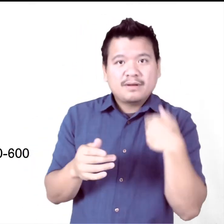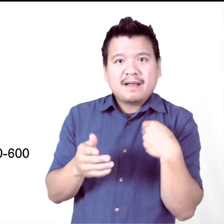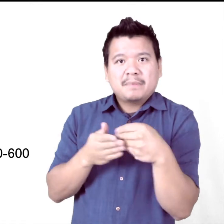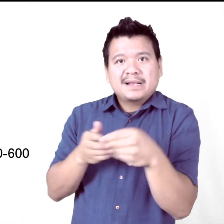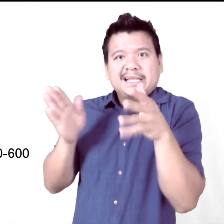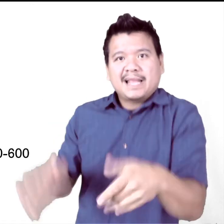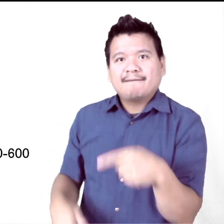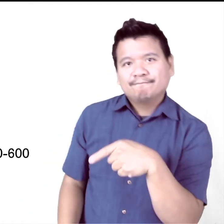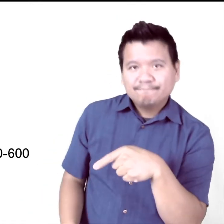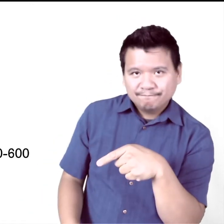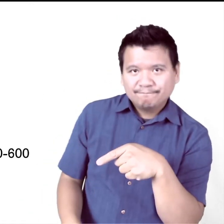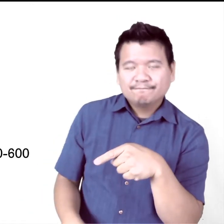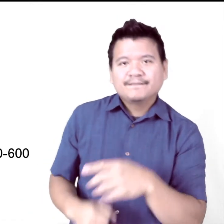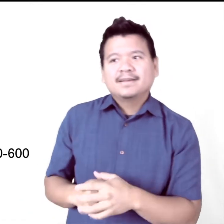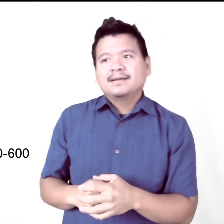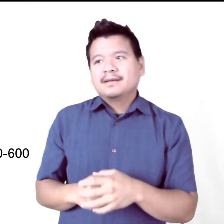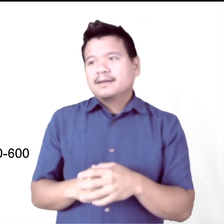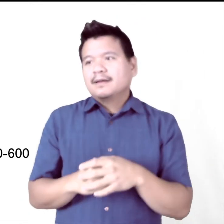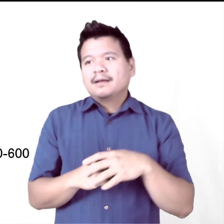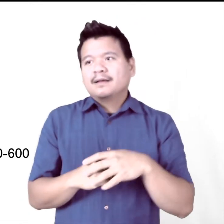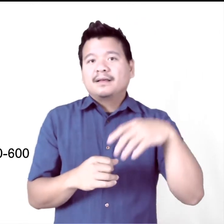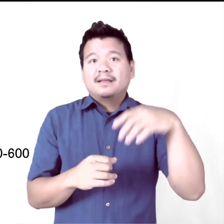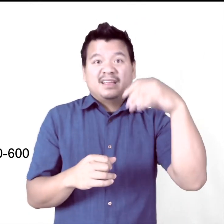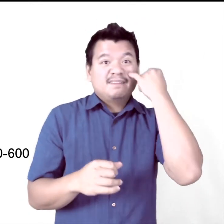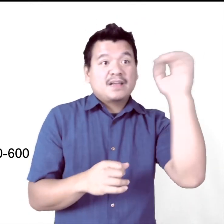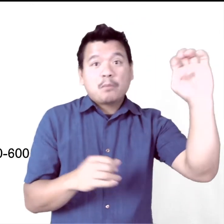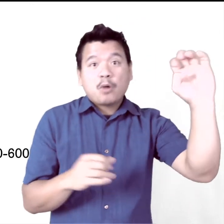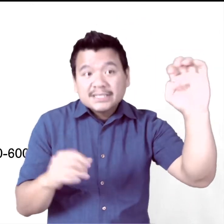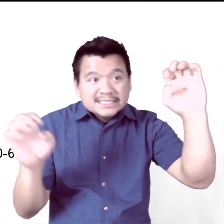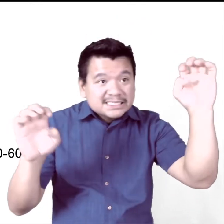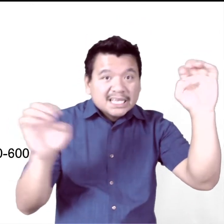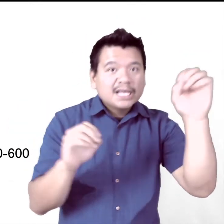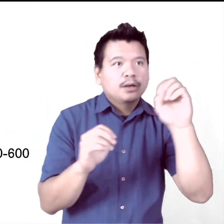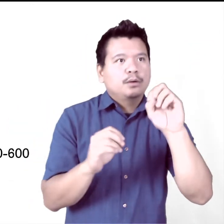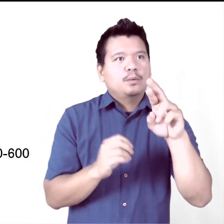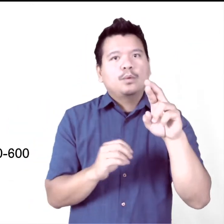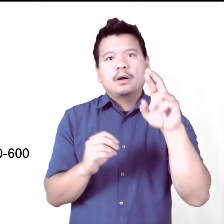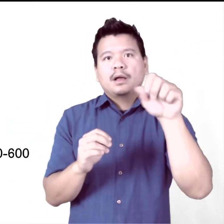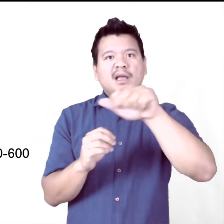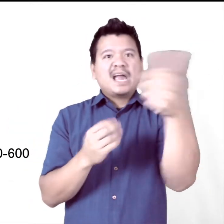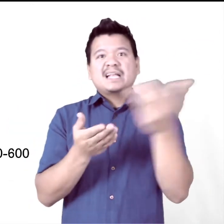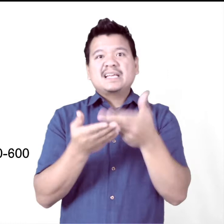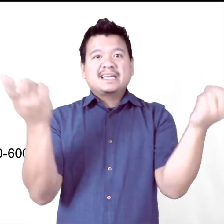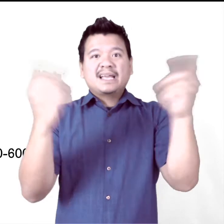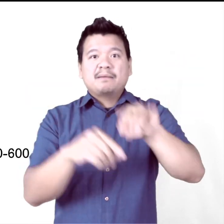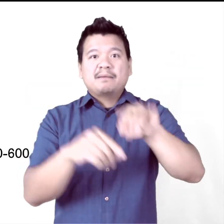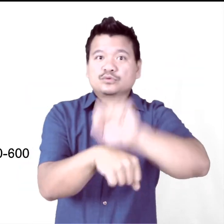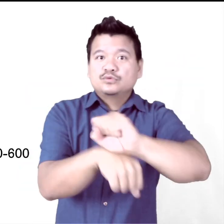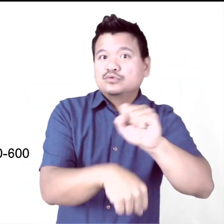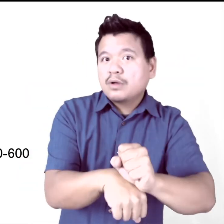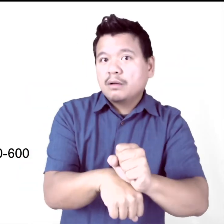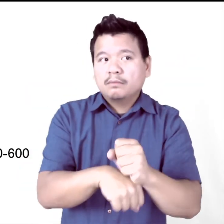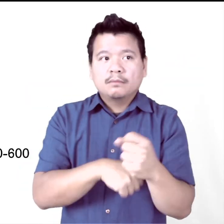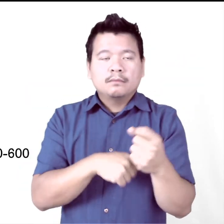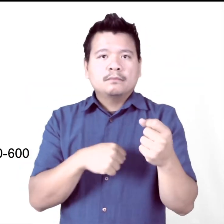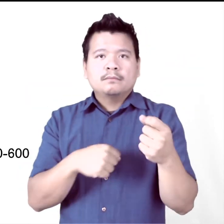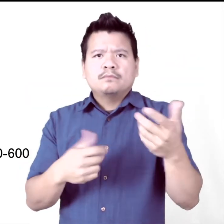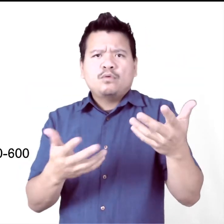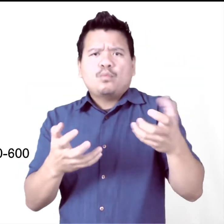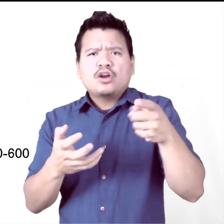to buying a house. So, just in case of an emergency or if anything happens to your job, they want you to at least